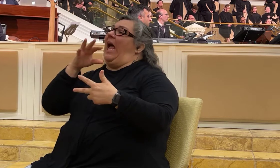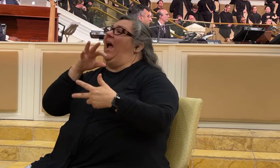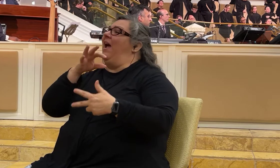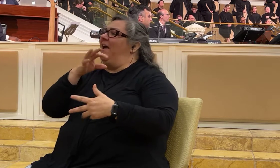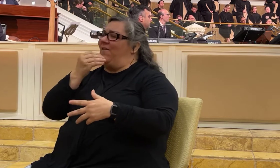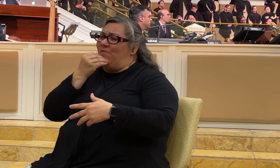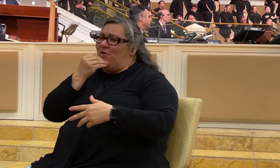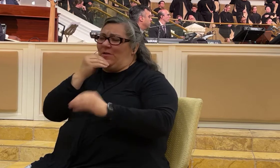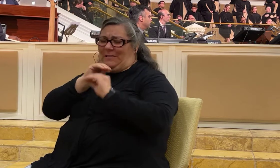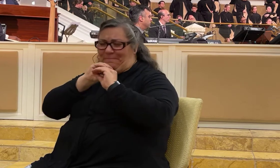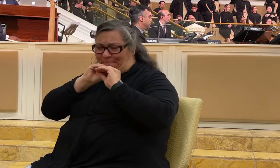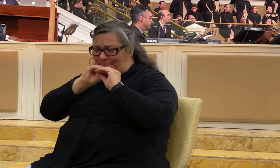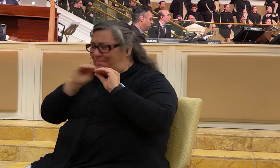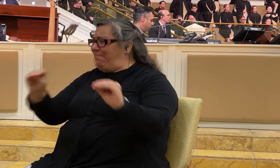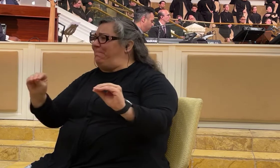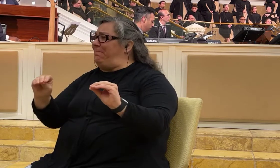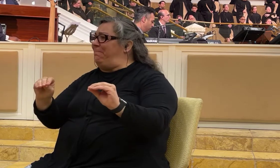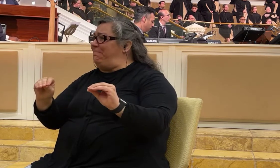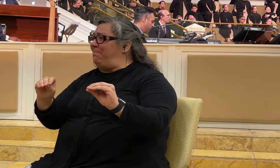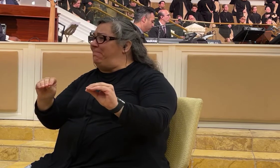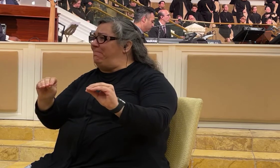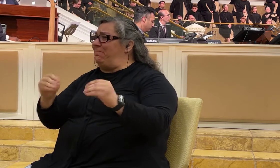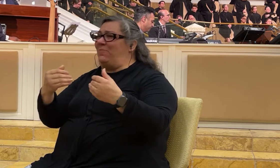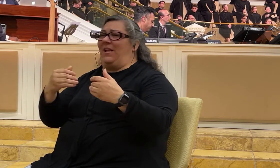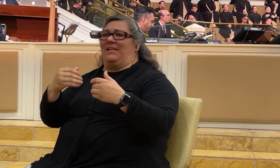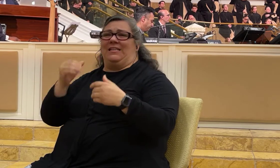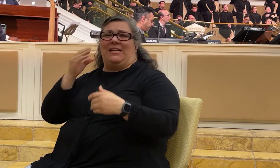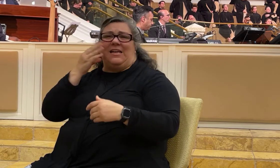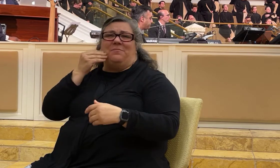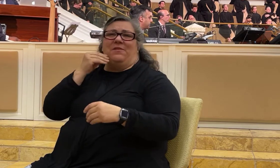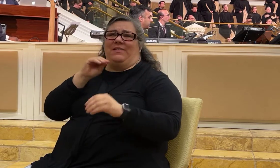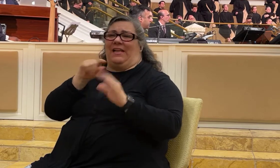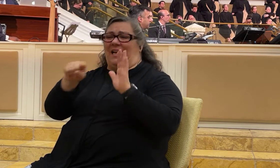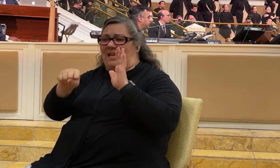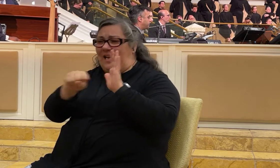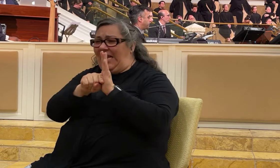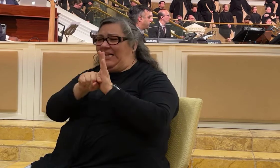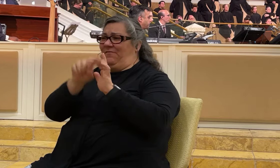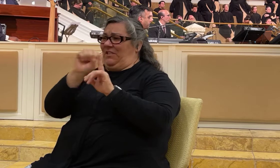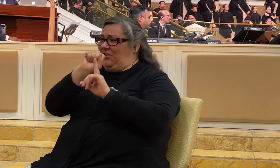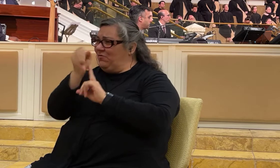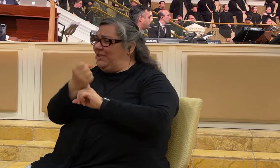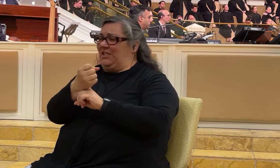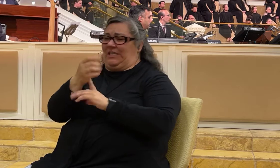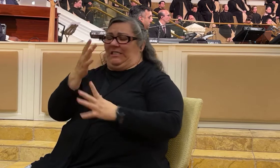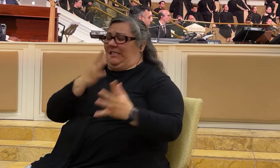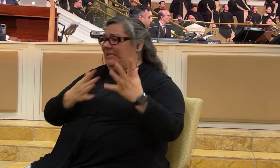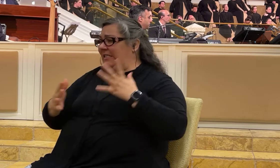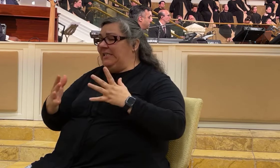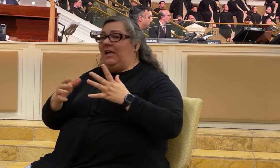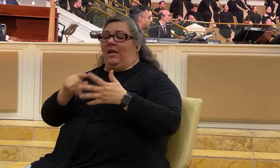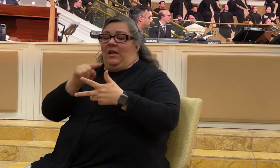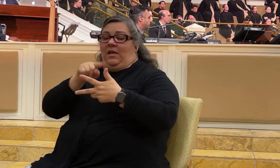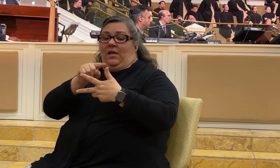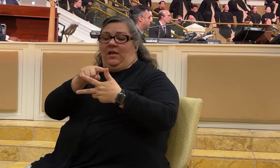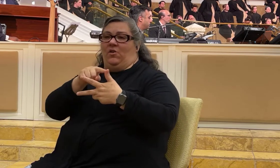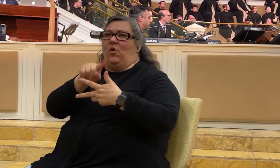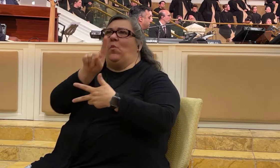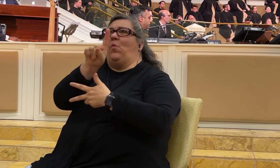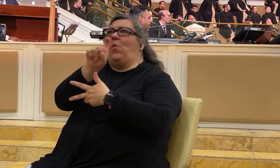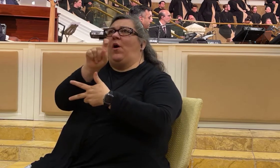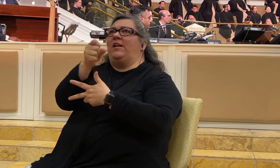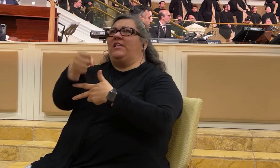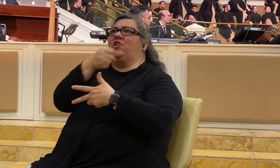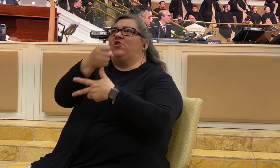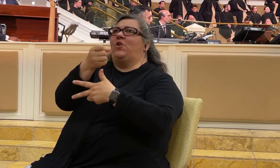what it was like to have negative circumstances to live in. Abraham's famine came about 100 years